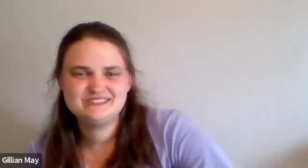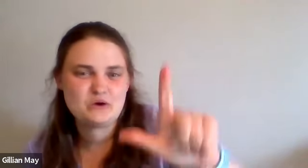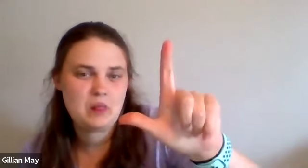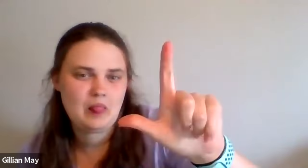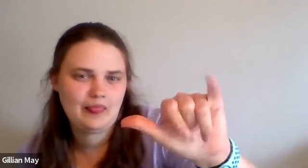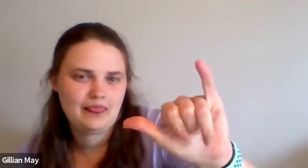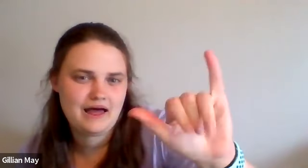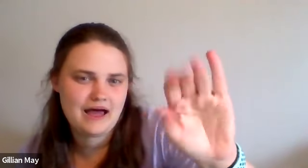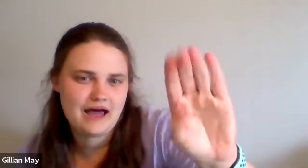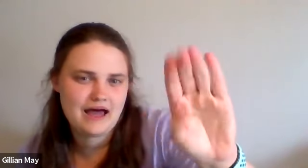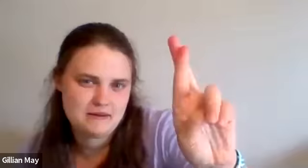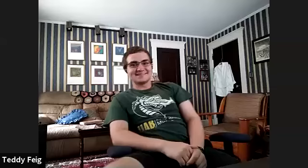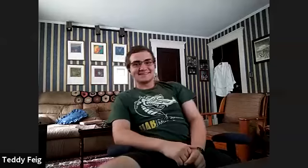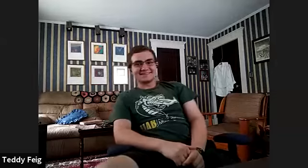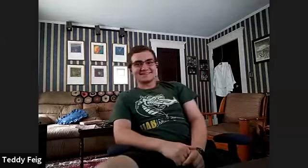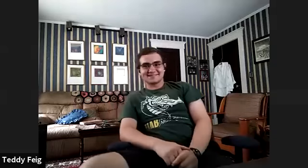So library.